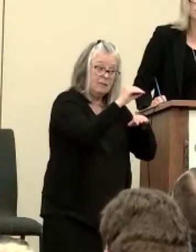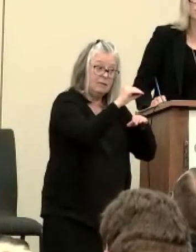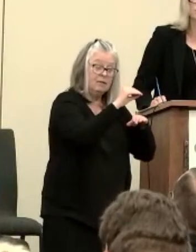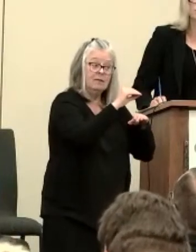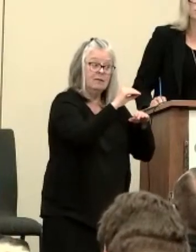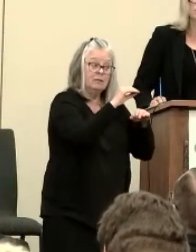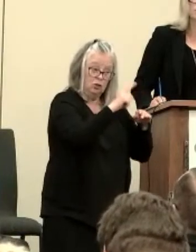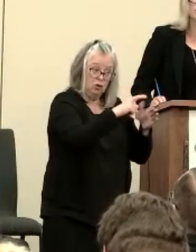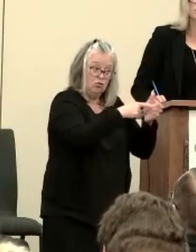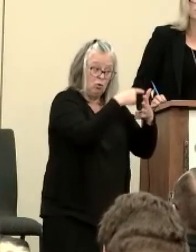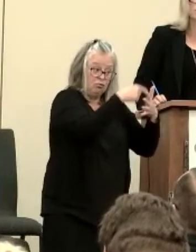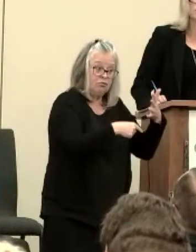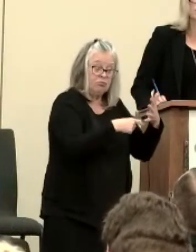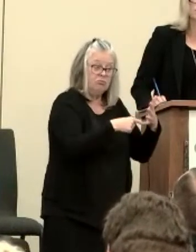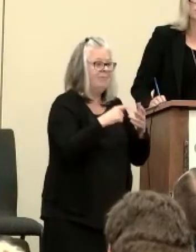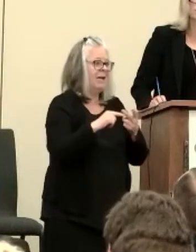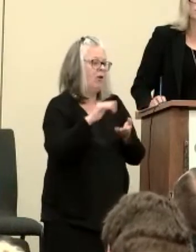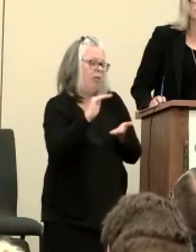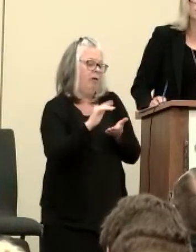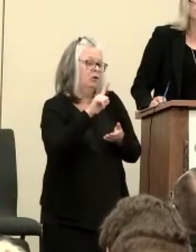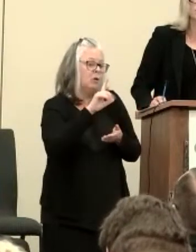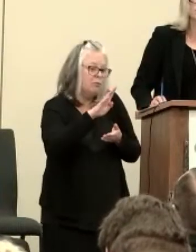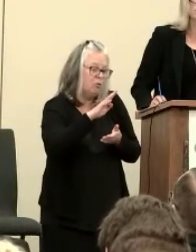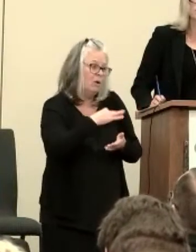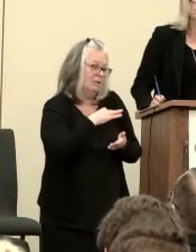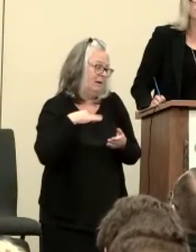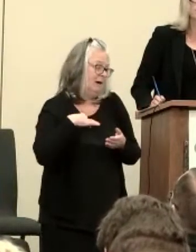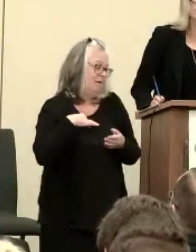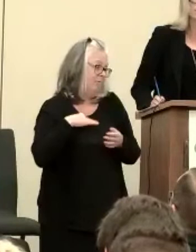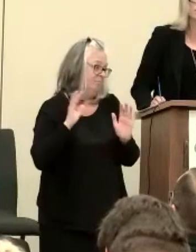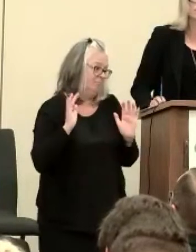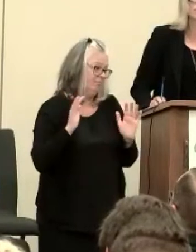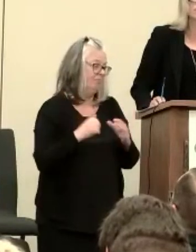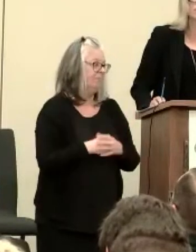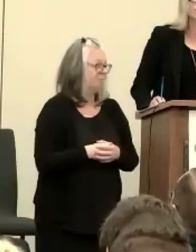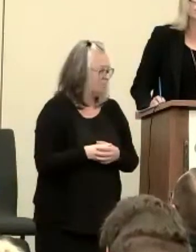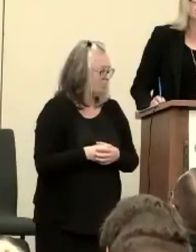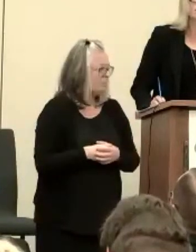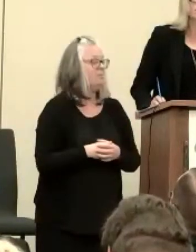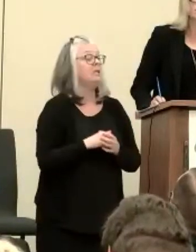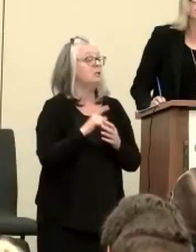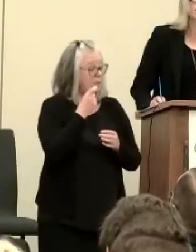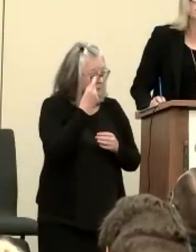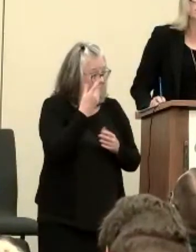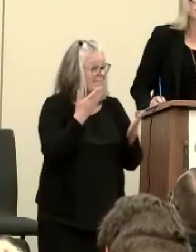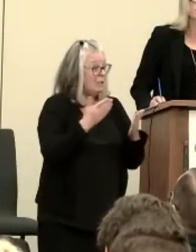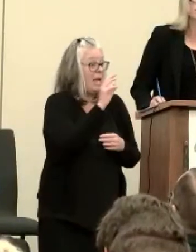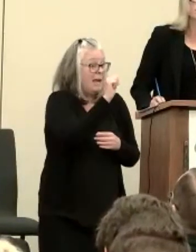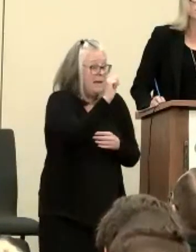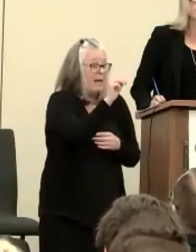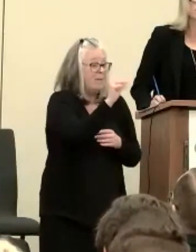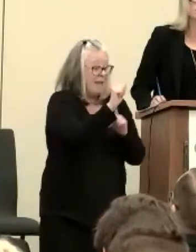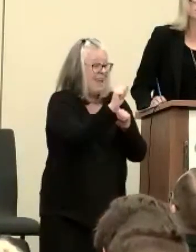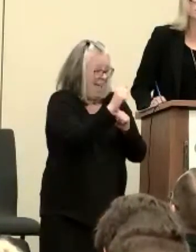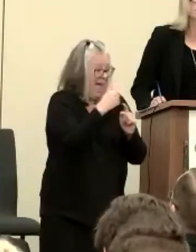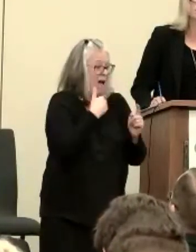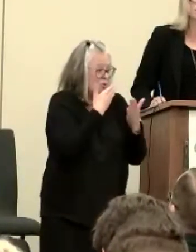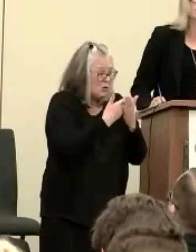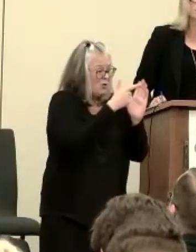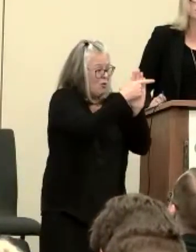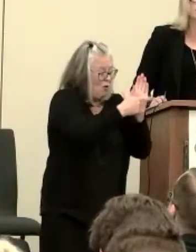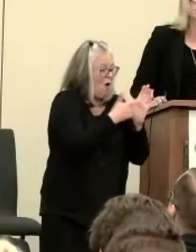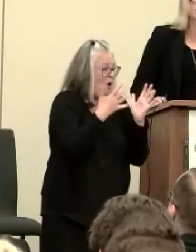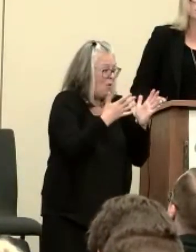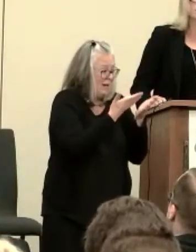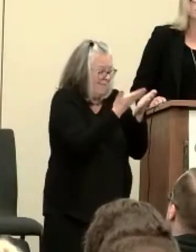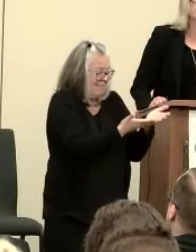know, Manitoba has a best practice, and that is through the AMA. There's a legislative framework to